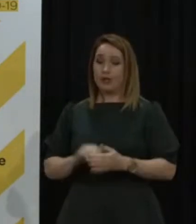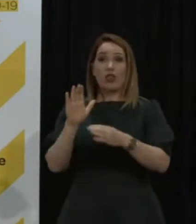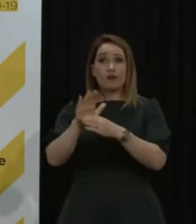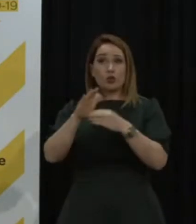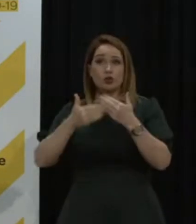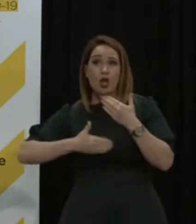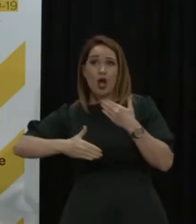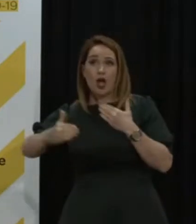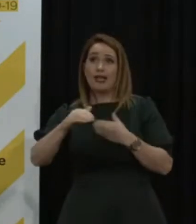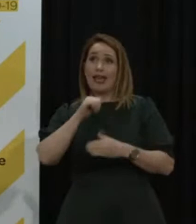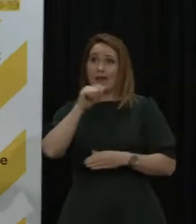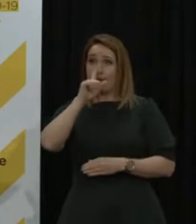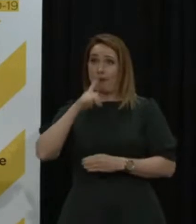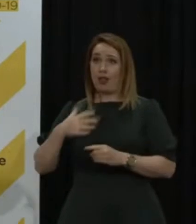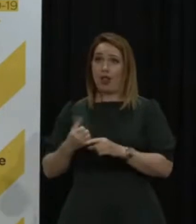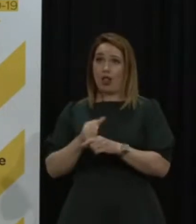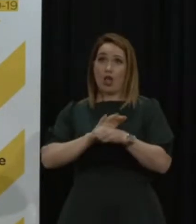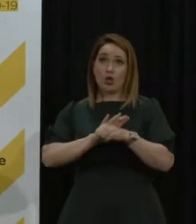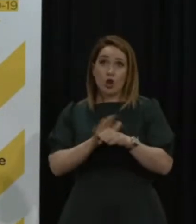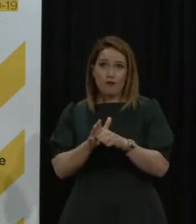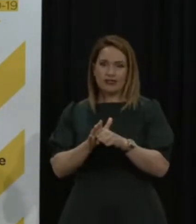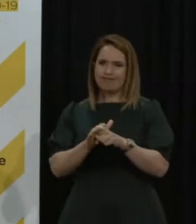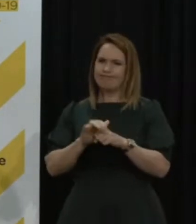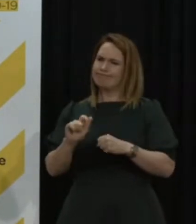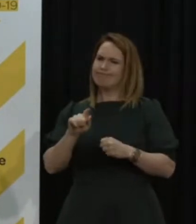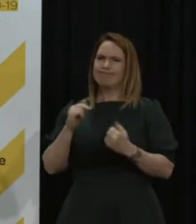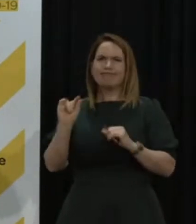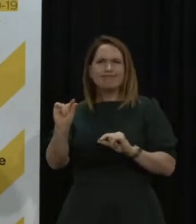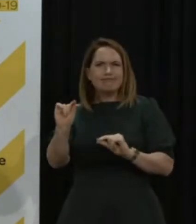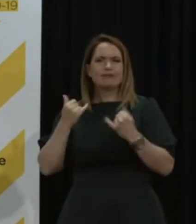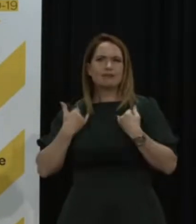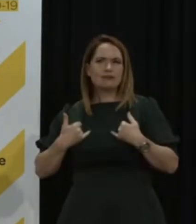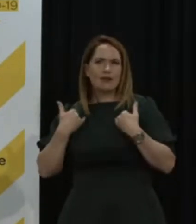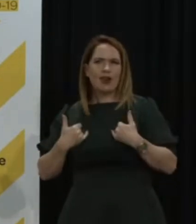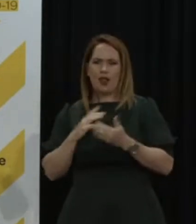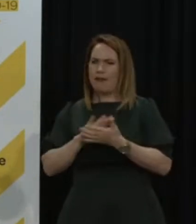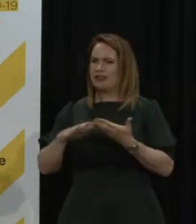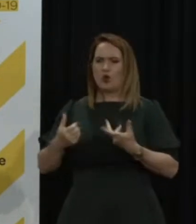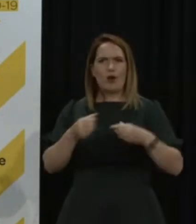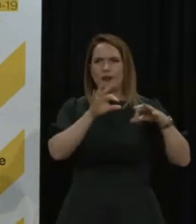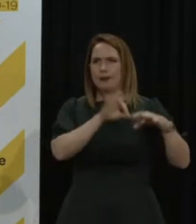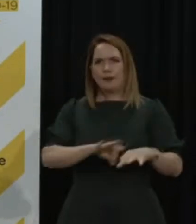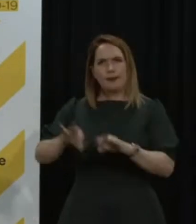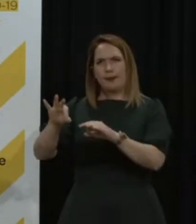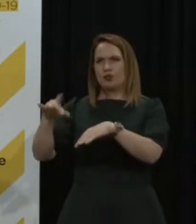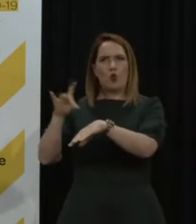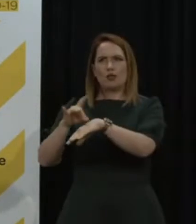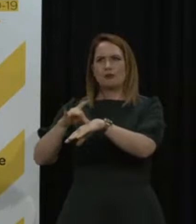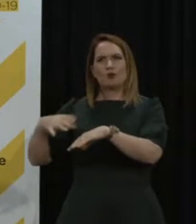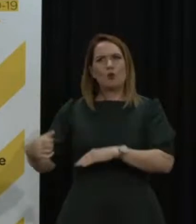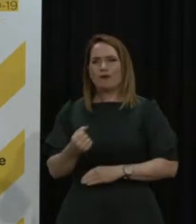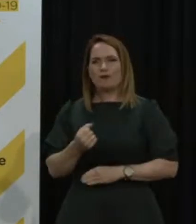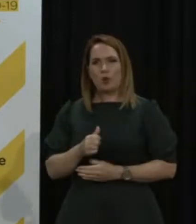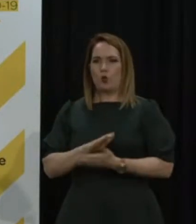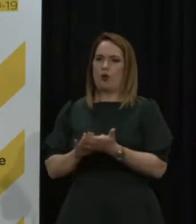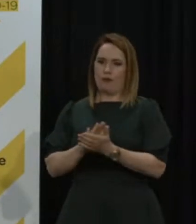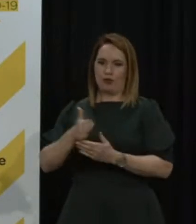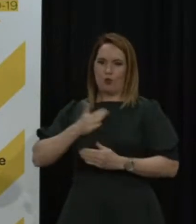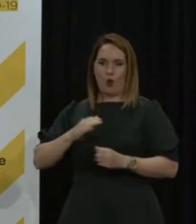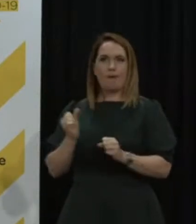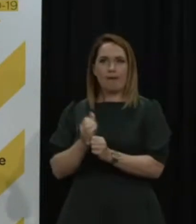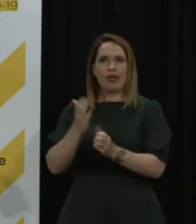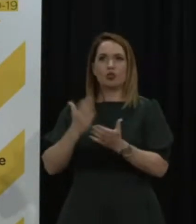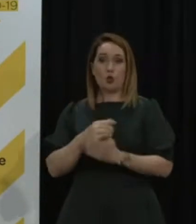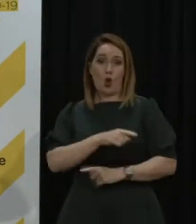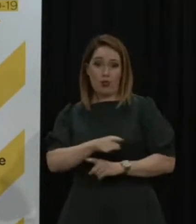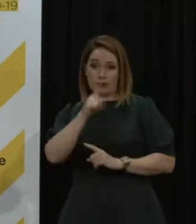will experience mild to moderate symptoms that won't require hospital-level care. So what matters is that we make sure they get the best care and